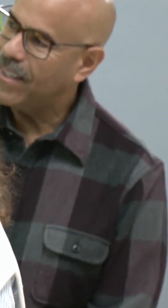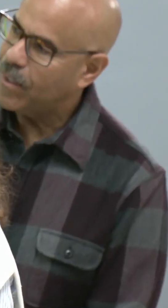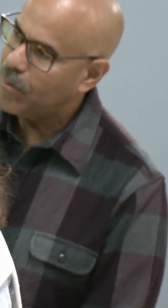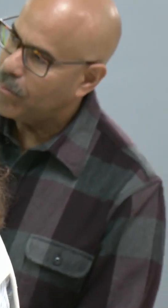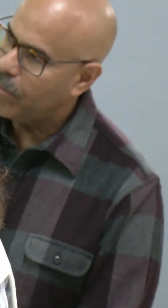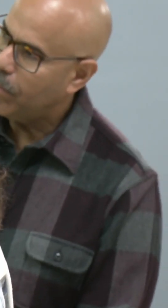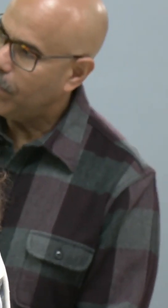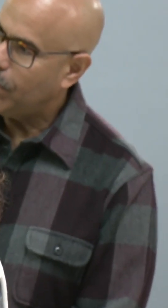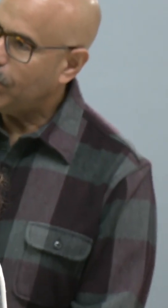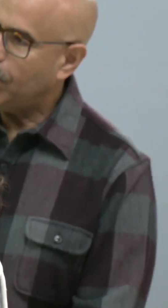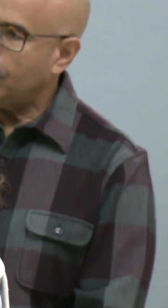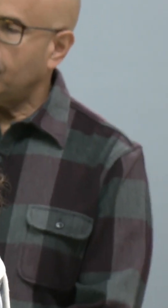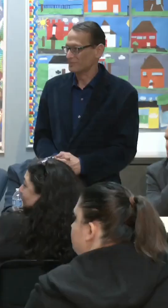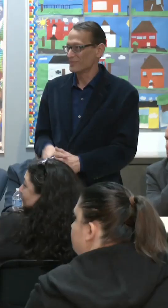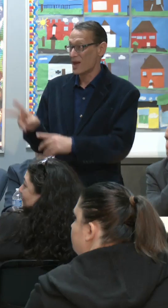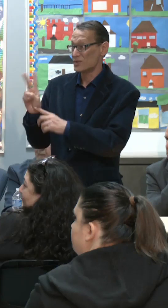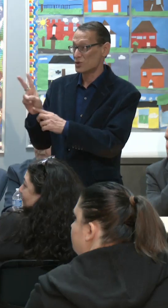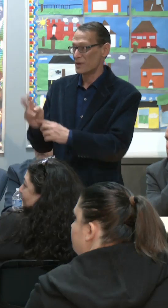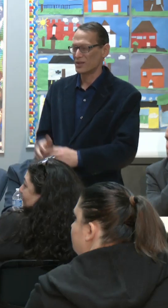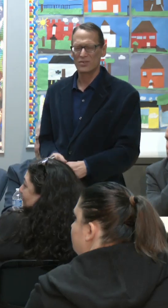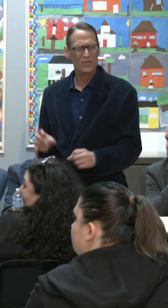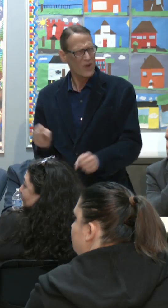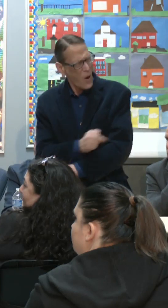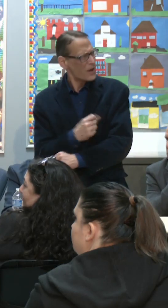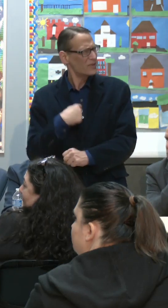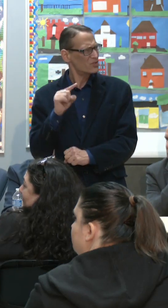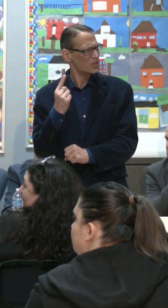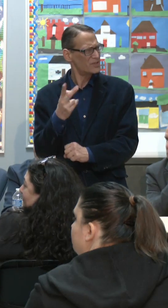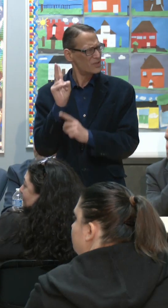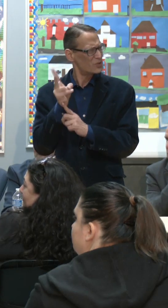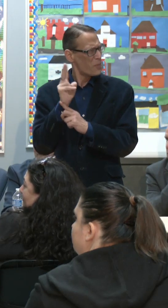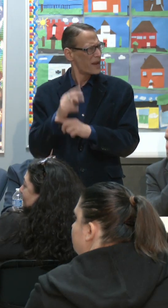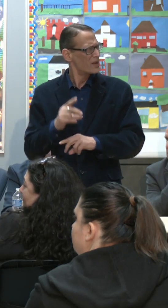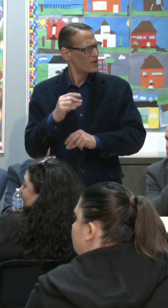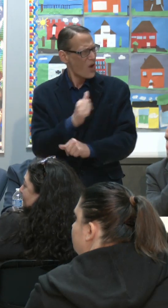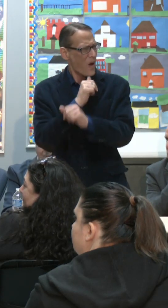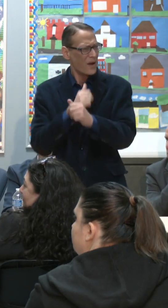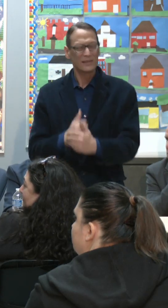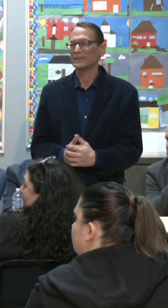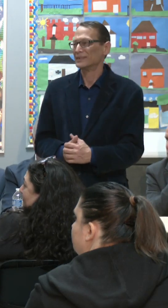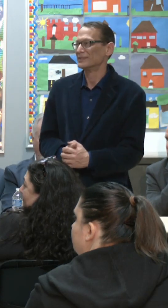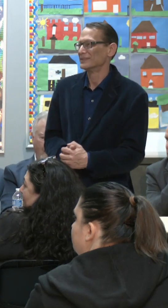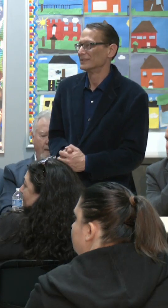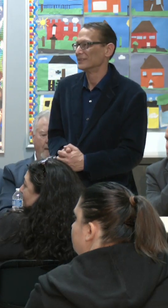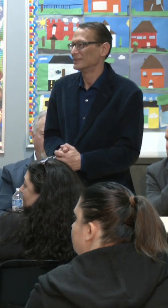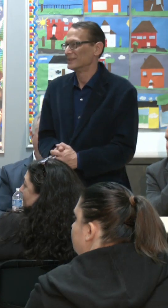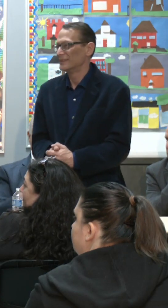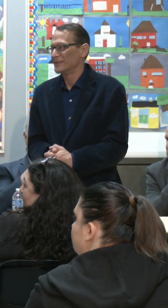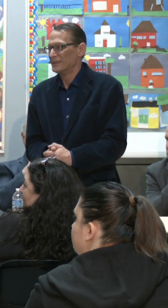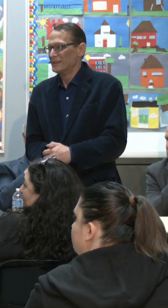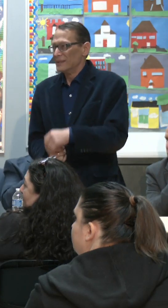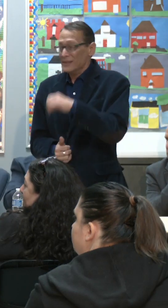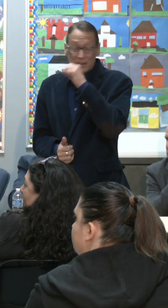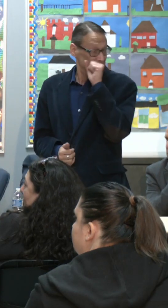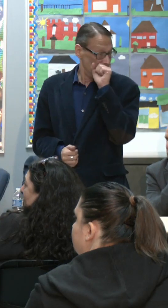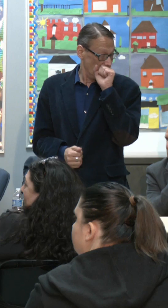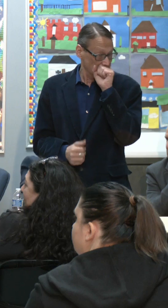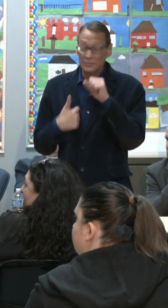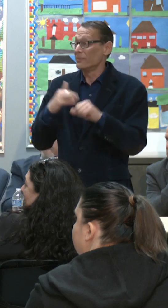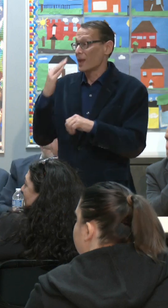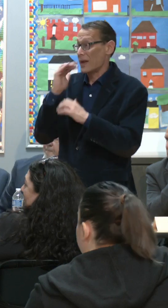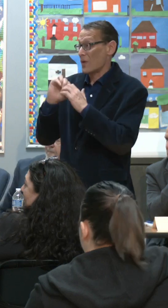city services. The police department's here, the fire department's here. Heat Up, Cool Down is here to help with your utility bills. And we also have I'm